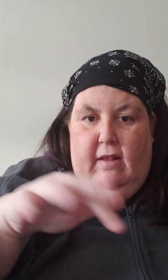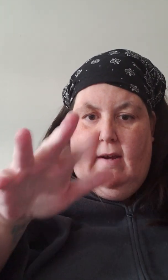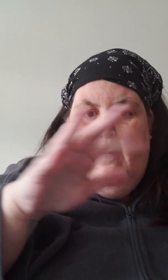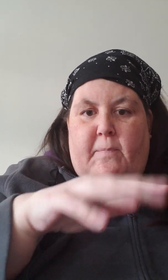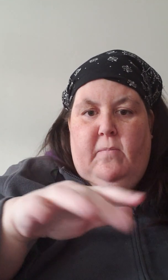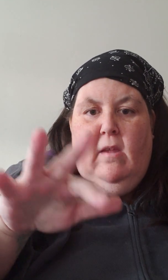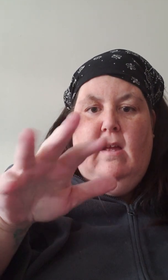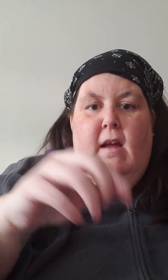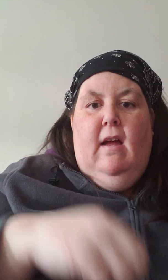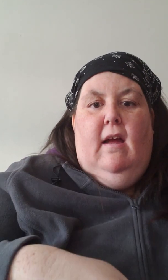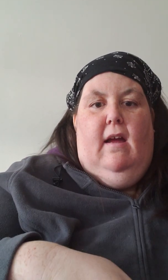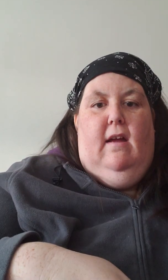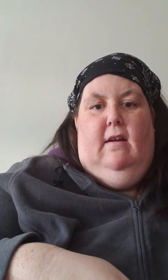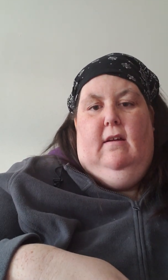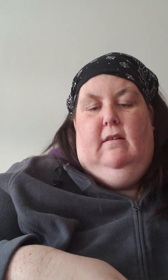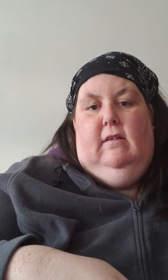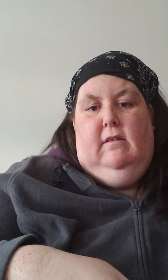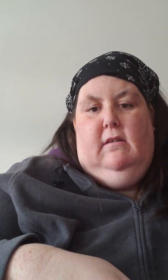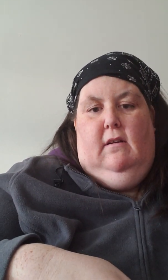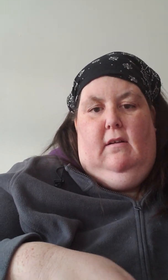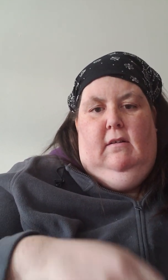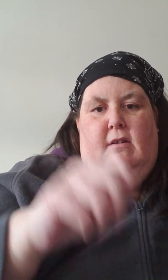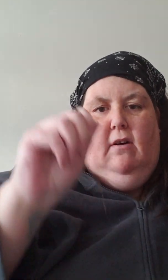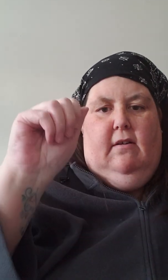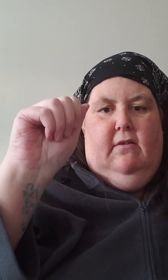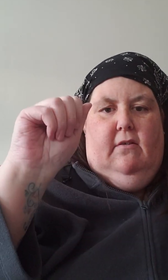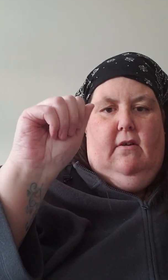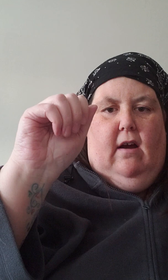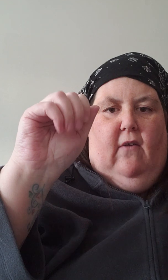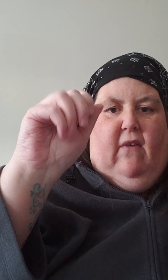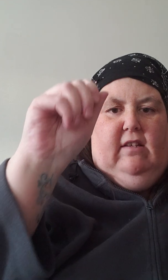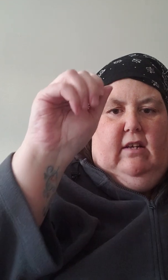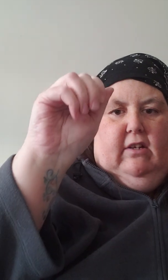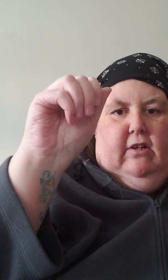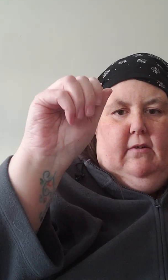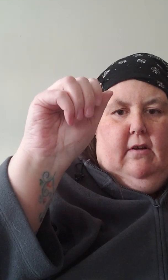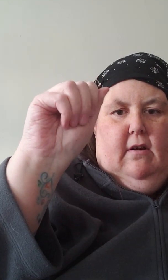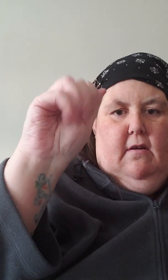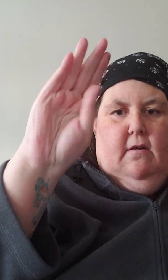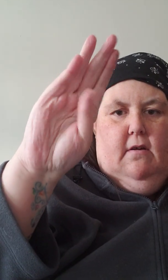spelling. And so I don't know how fast I could do it.